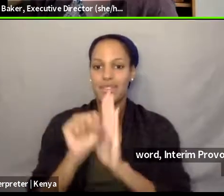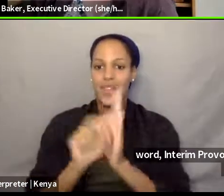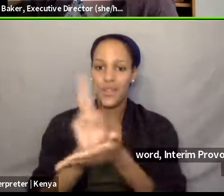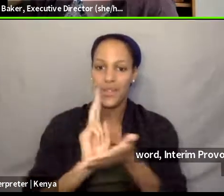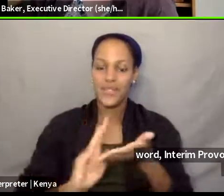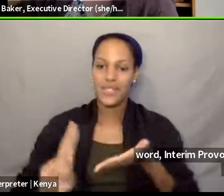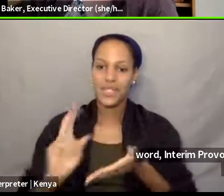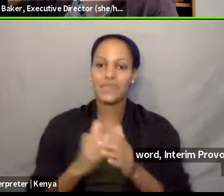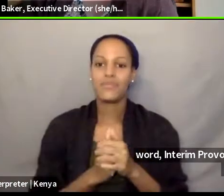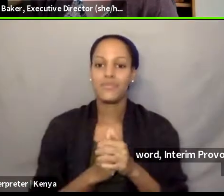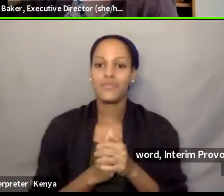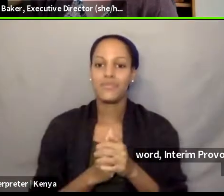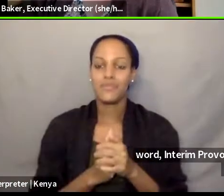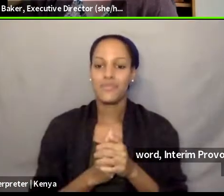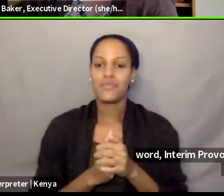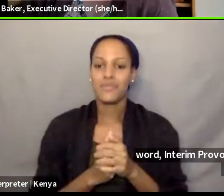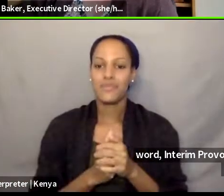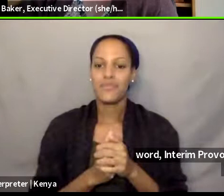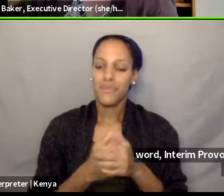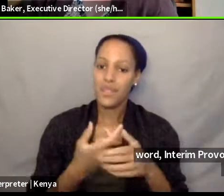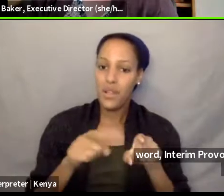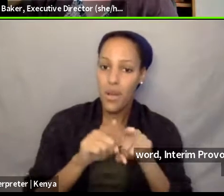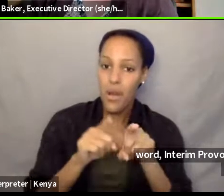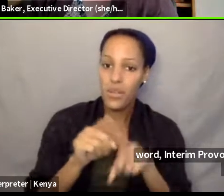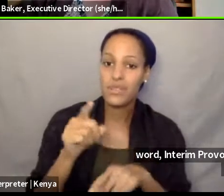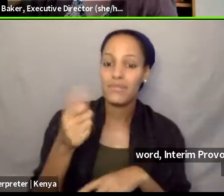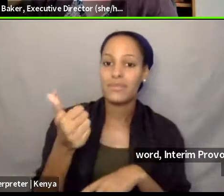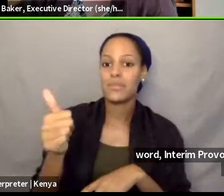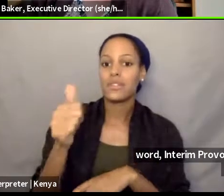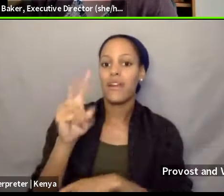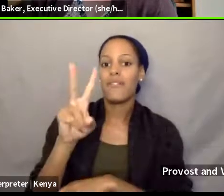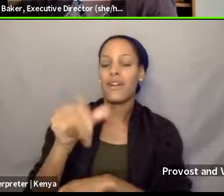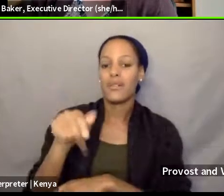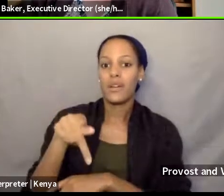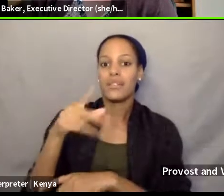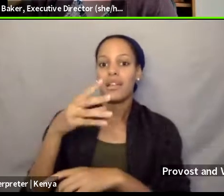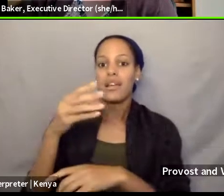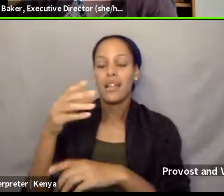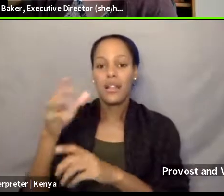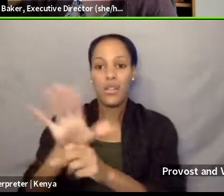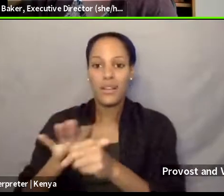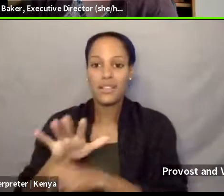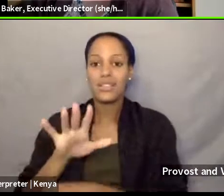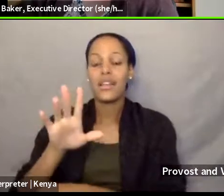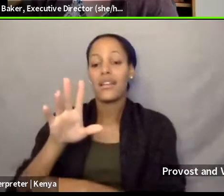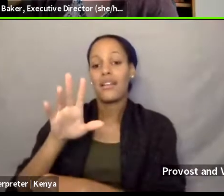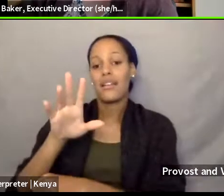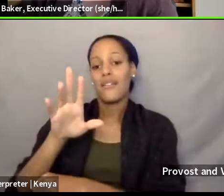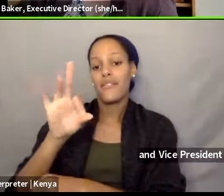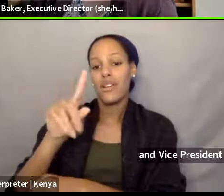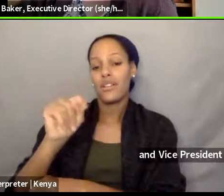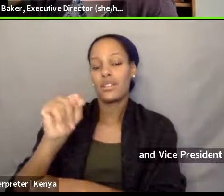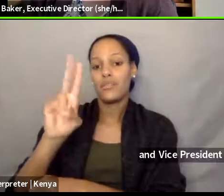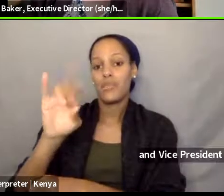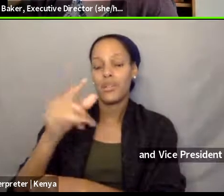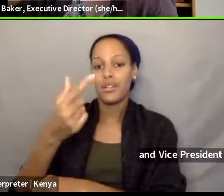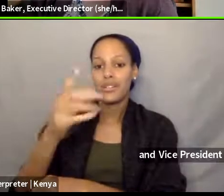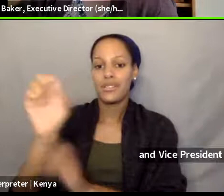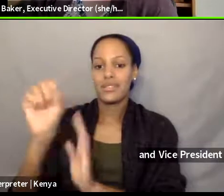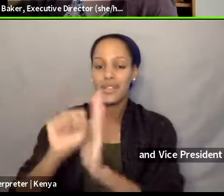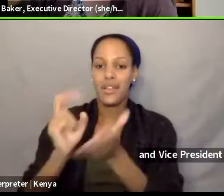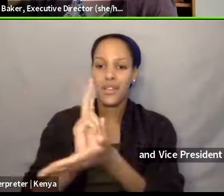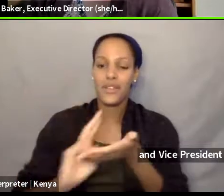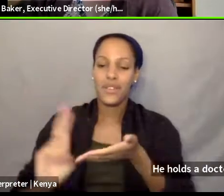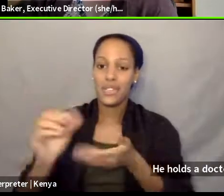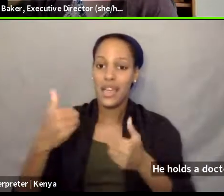him, serves as interim provost and vice president for academic affairs at Frostburg State University. He holds a doctorate in philosophy